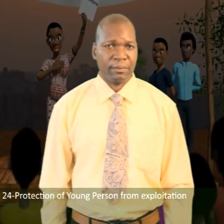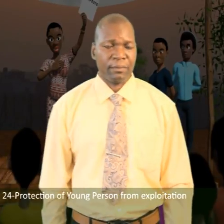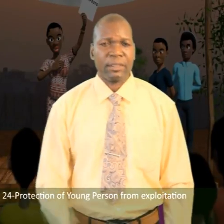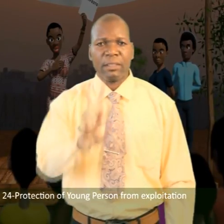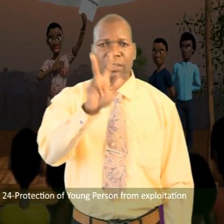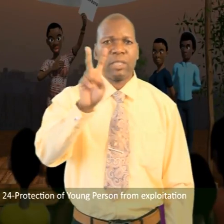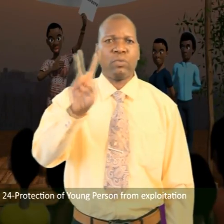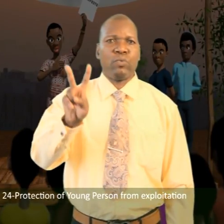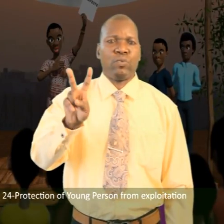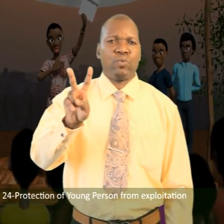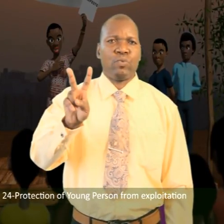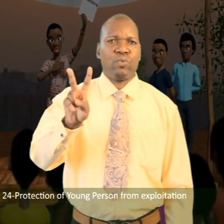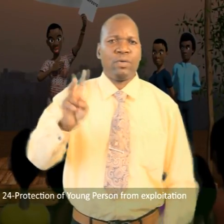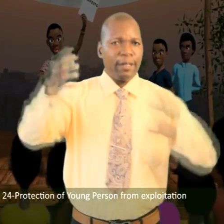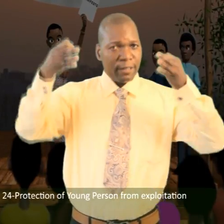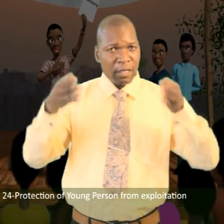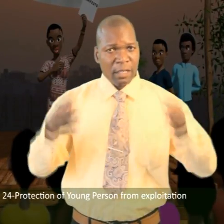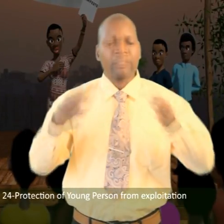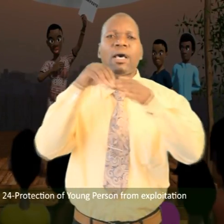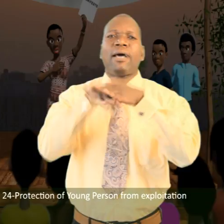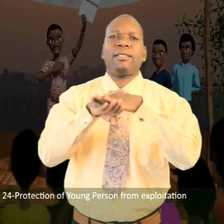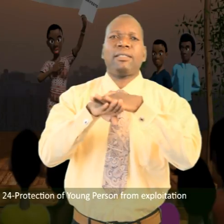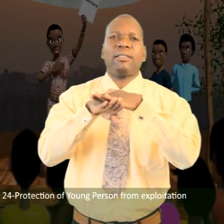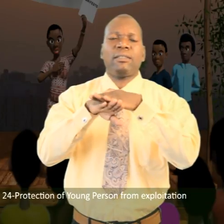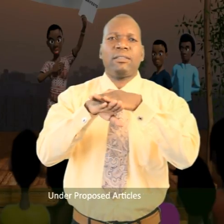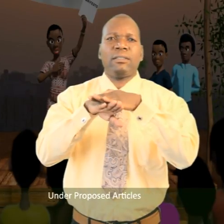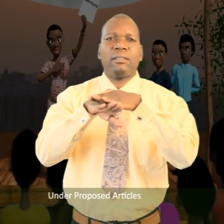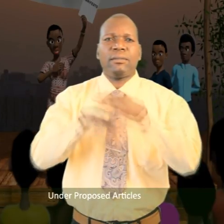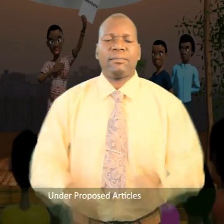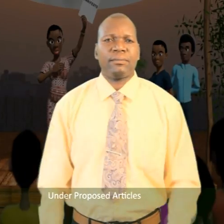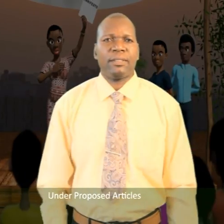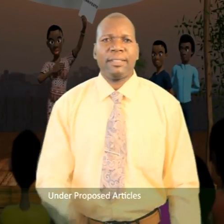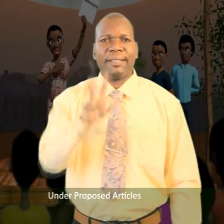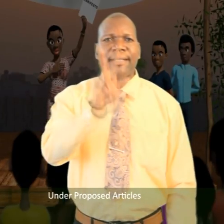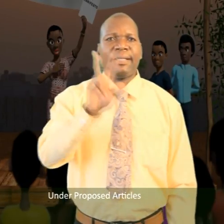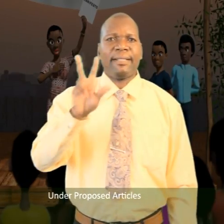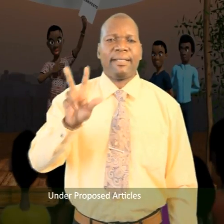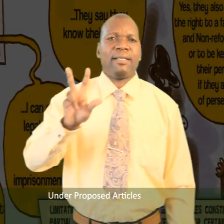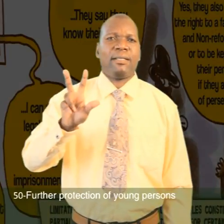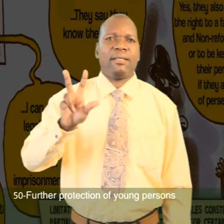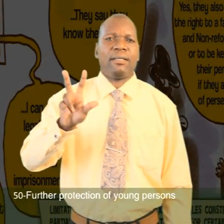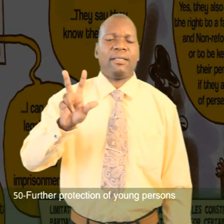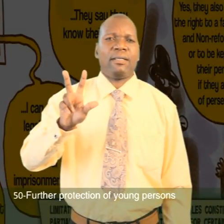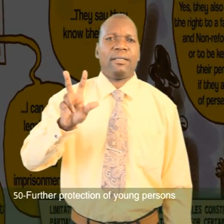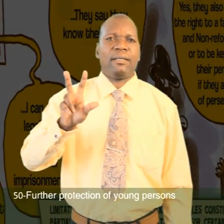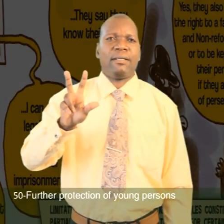Protection of young persons from exploitation. Under proposed articles, 50.